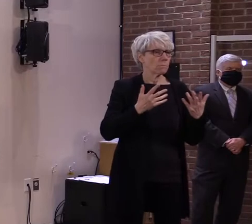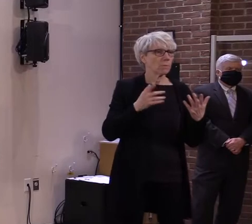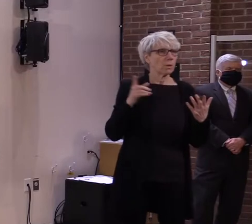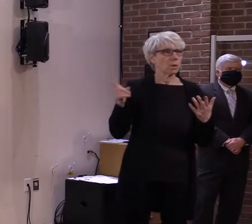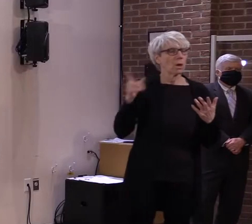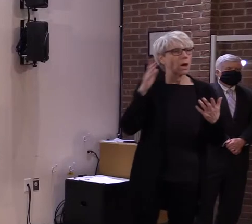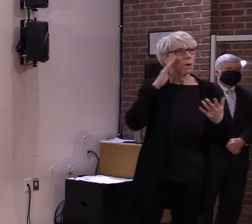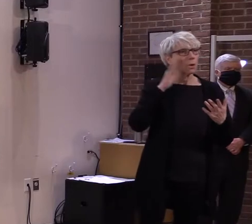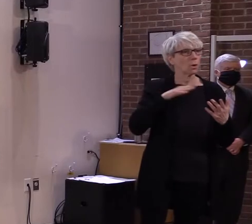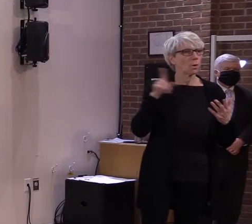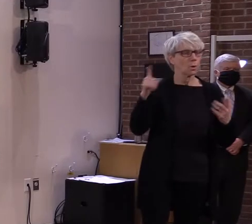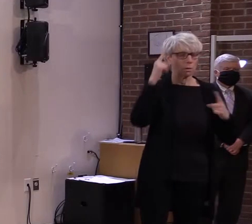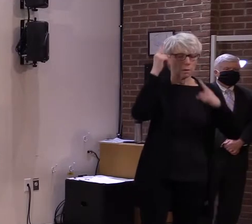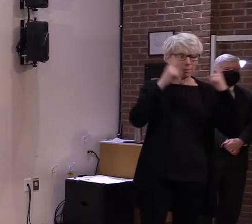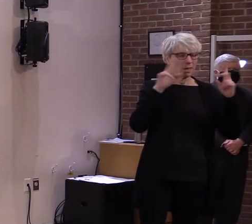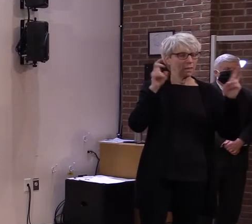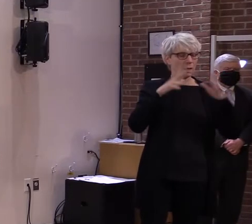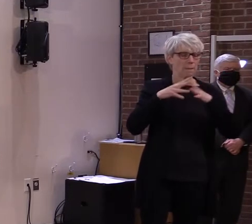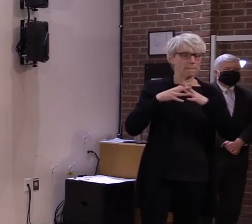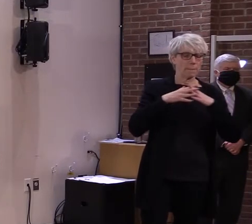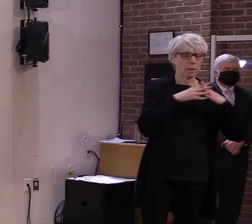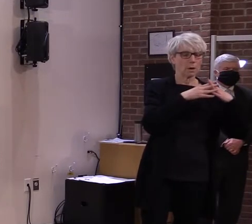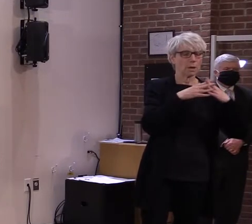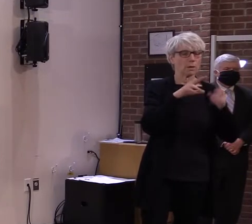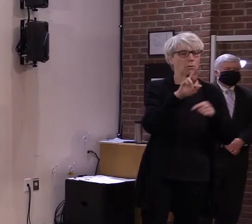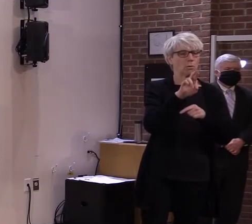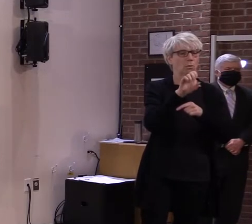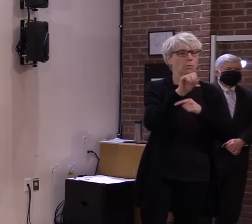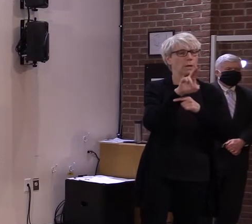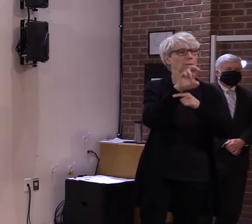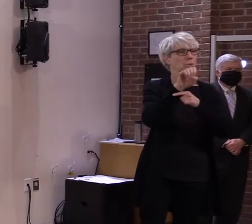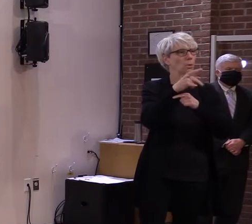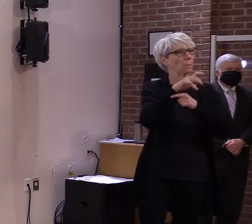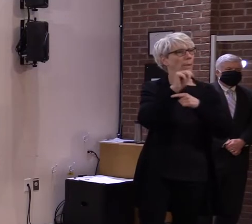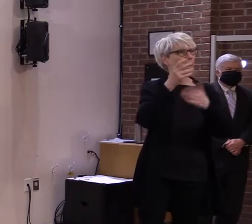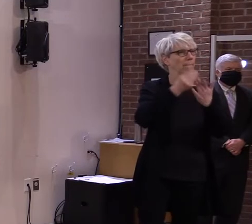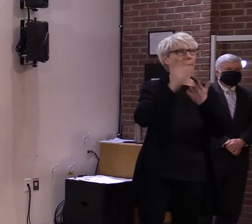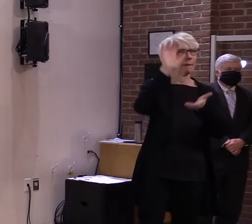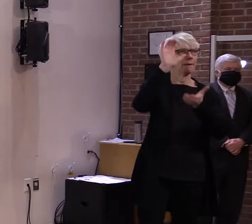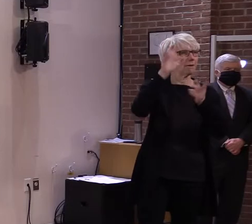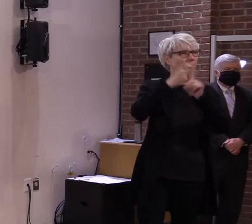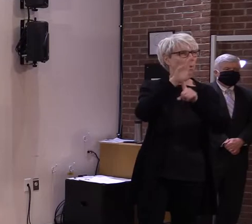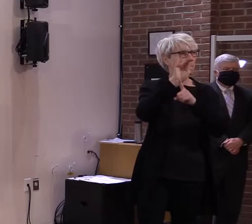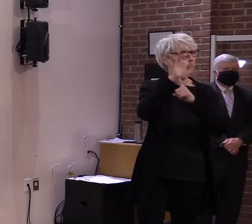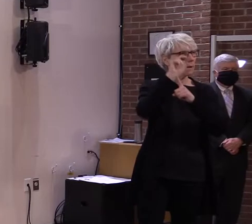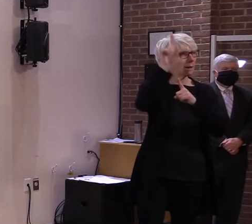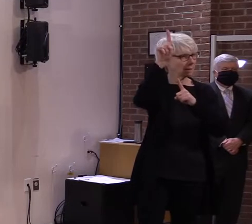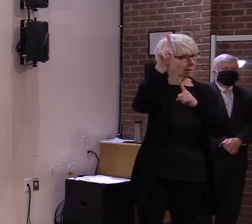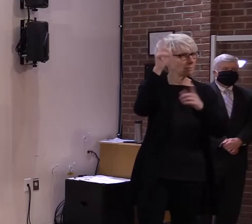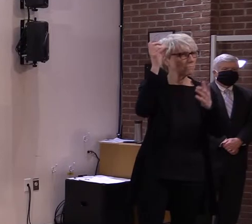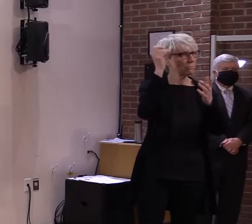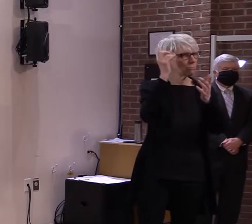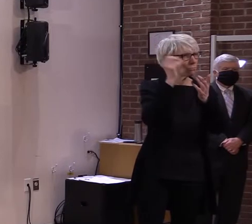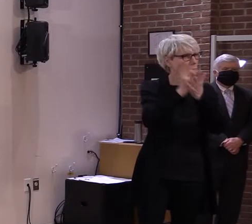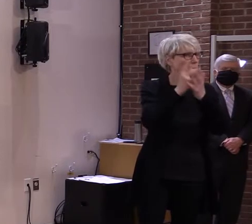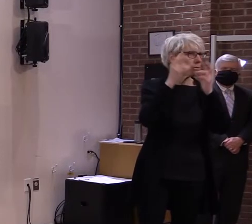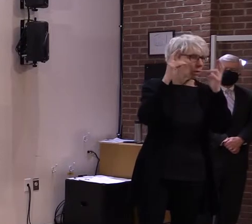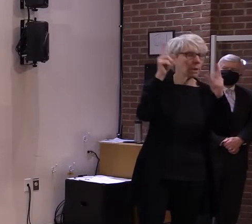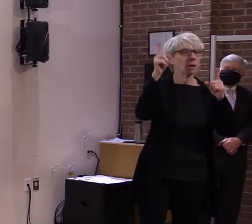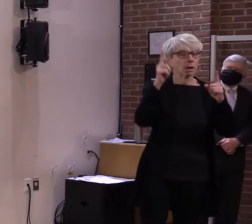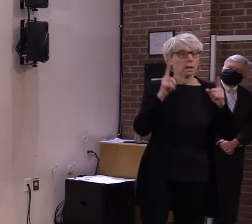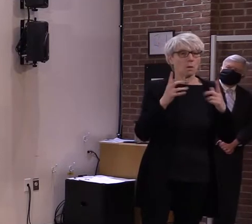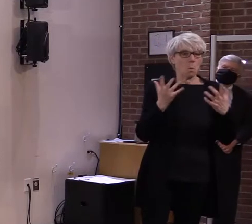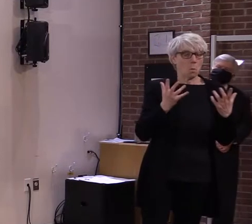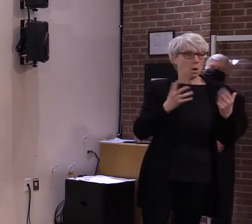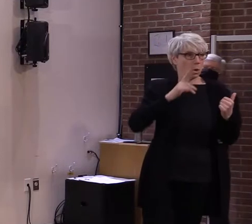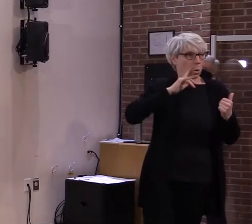American Rescue Plan funds spent. I guess I'm just wondering, at least as of right now, if you can kind of speak to some of the themes, whether